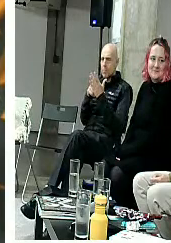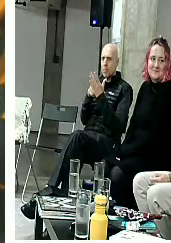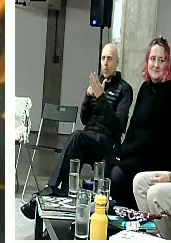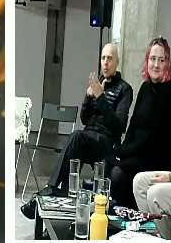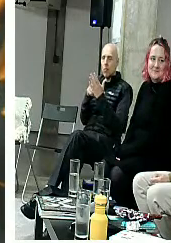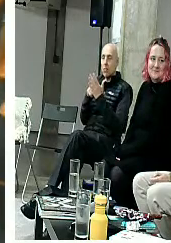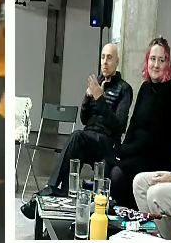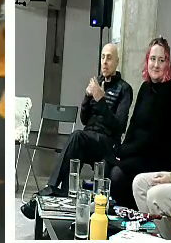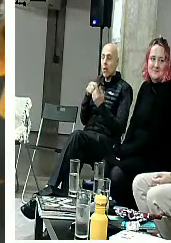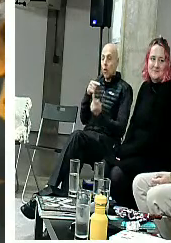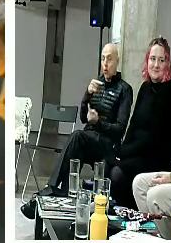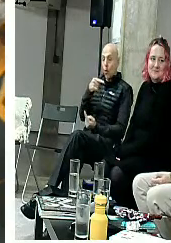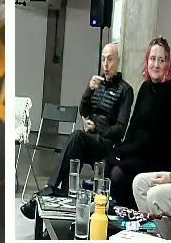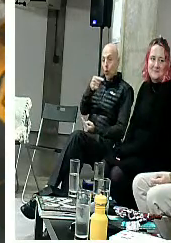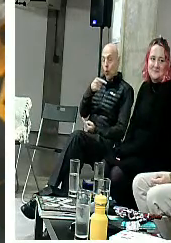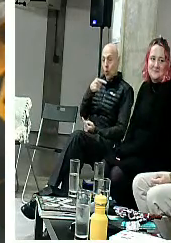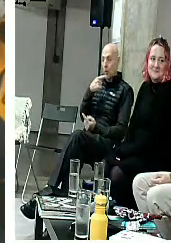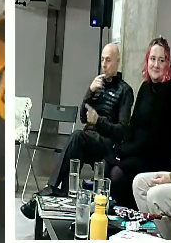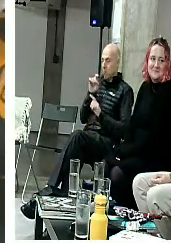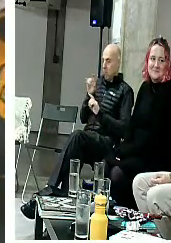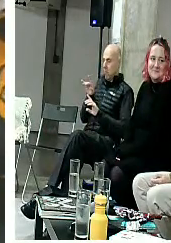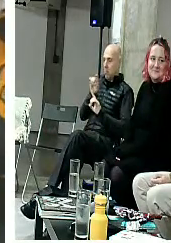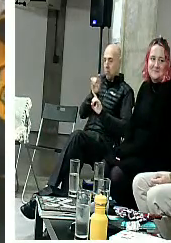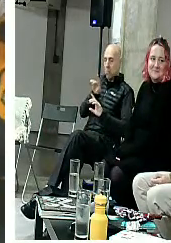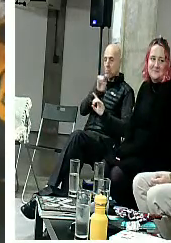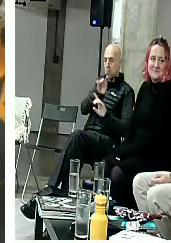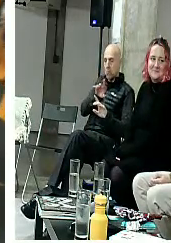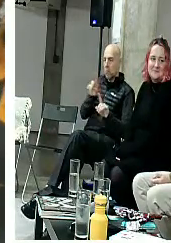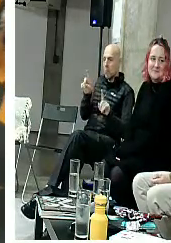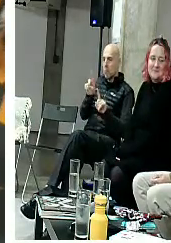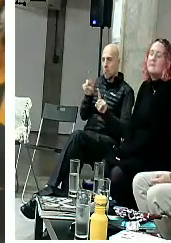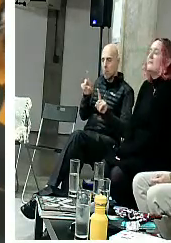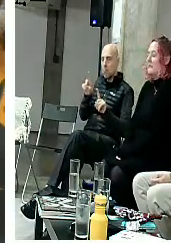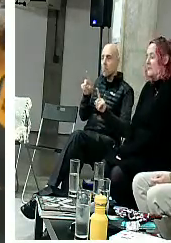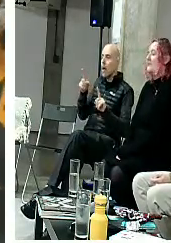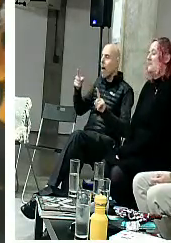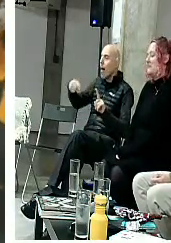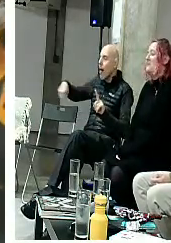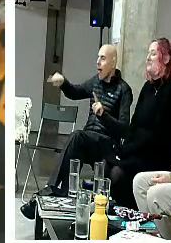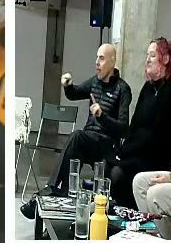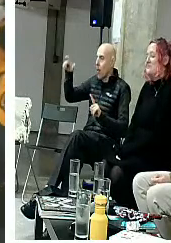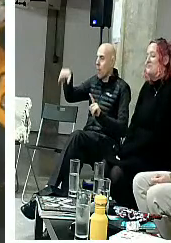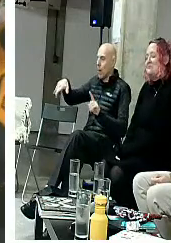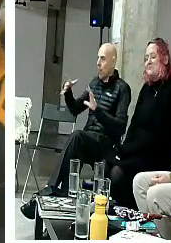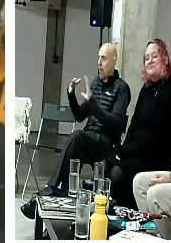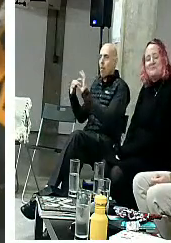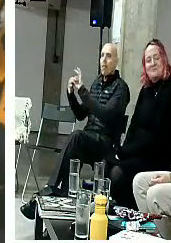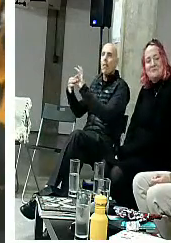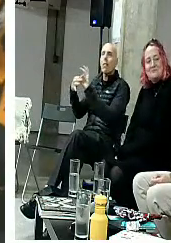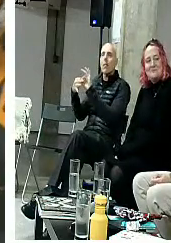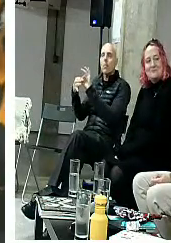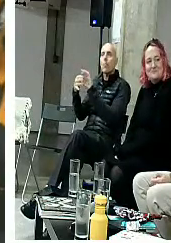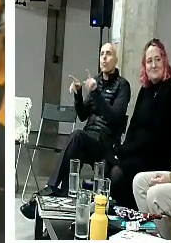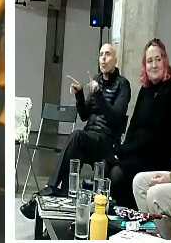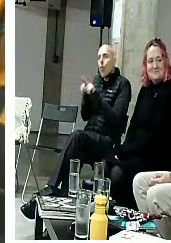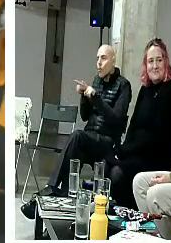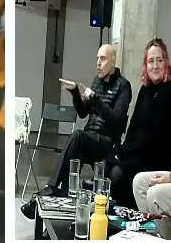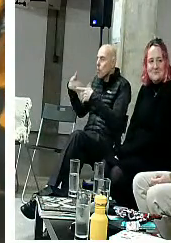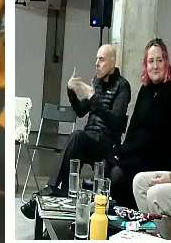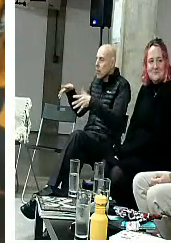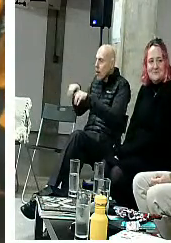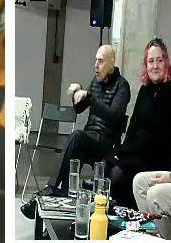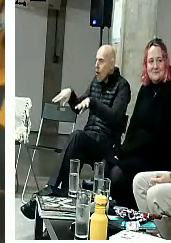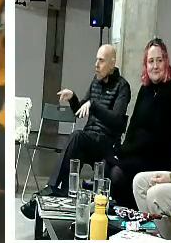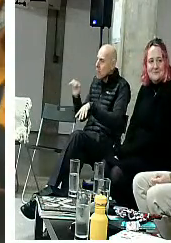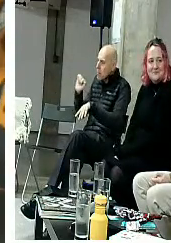that you all talked about finding other people in different ways who had also lost loved ones,